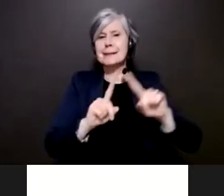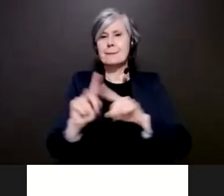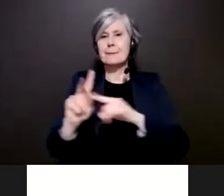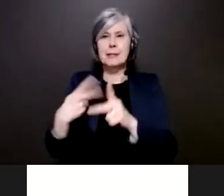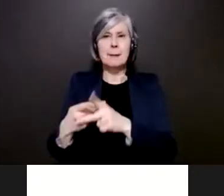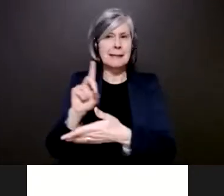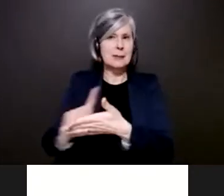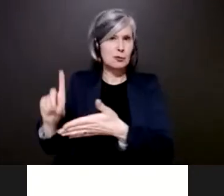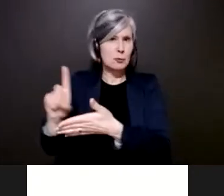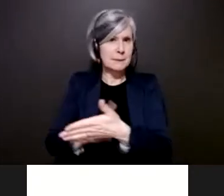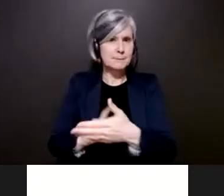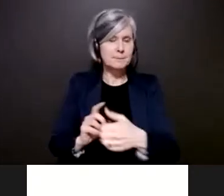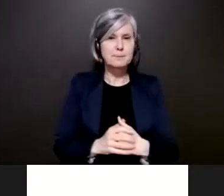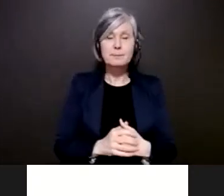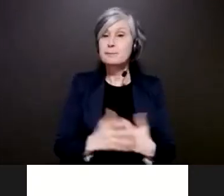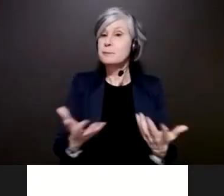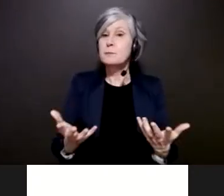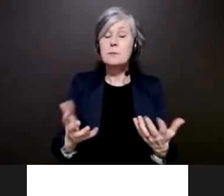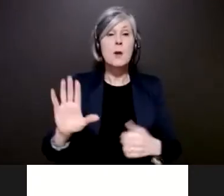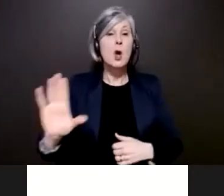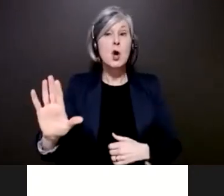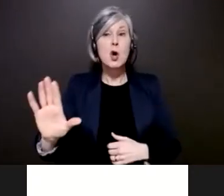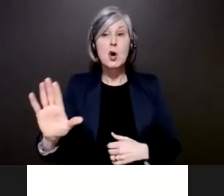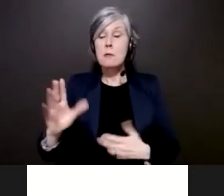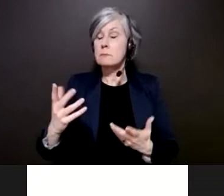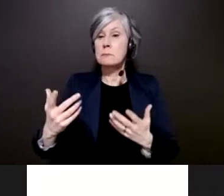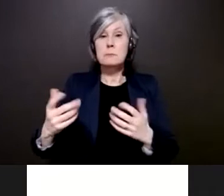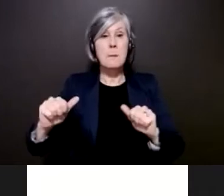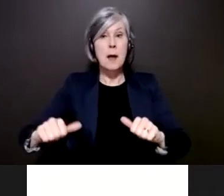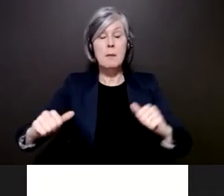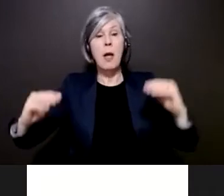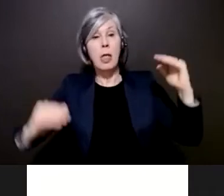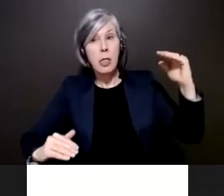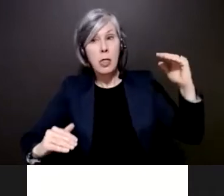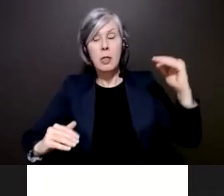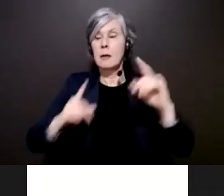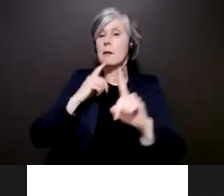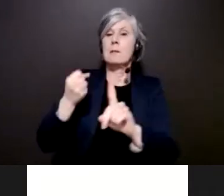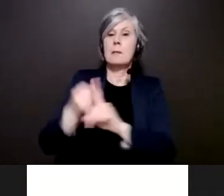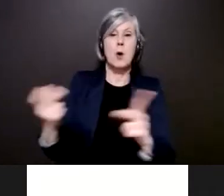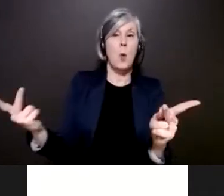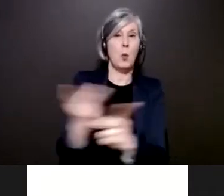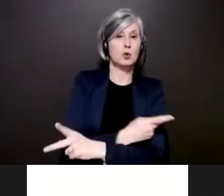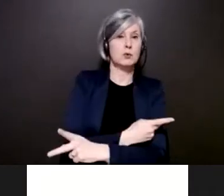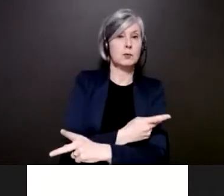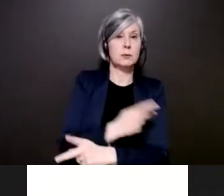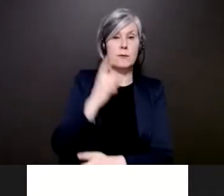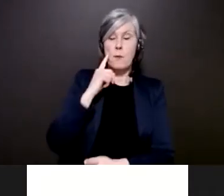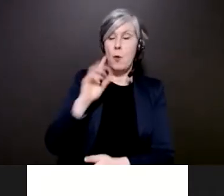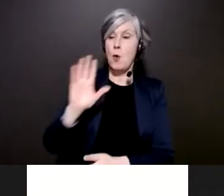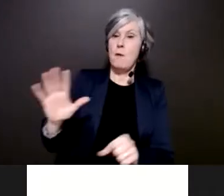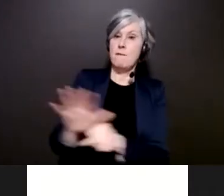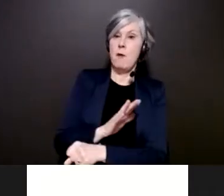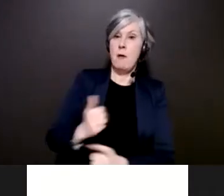It compounds the disadvantages over the entire life course of people. Sadly, in Canada, ageism is